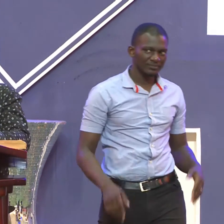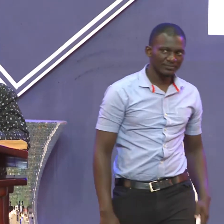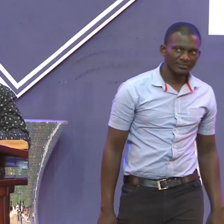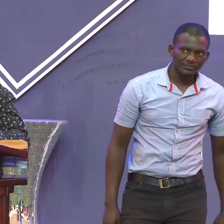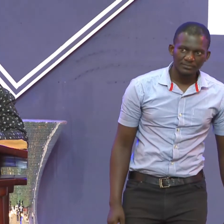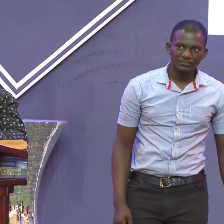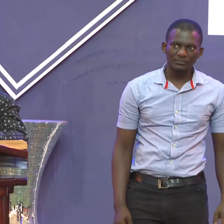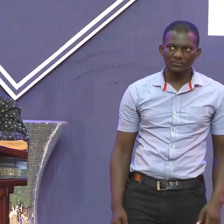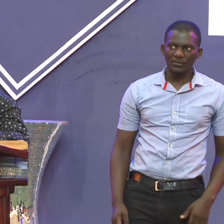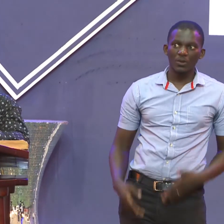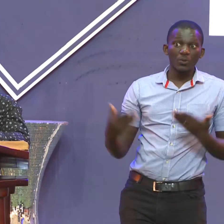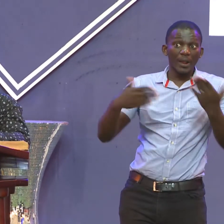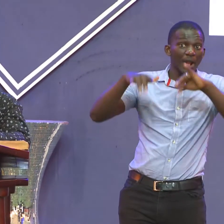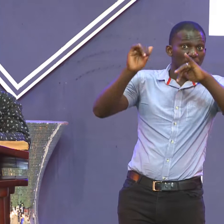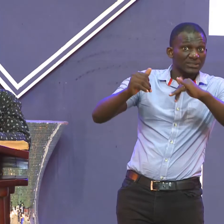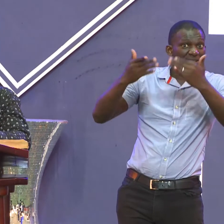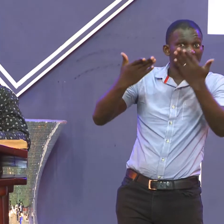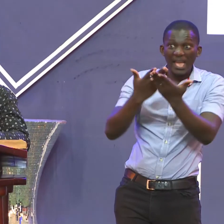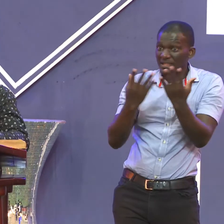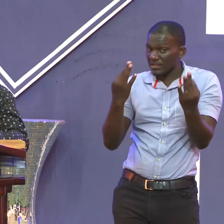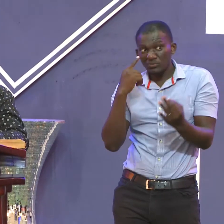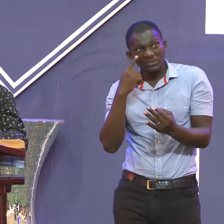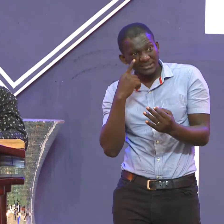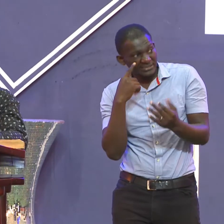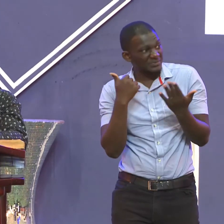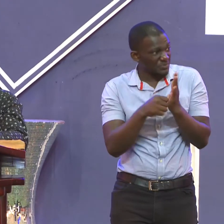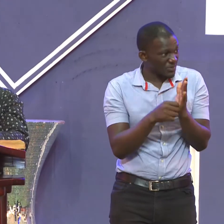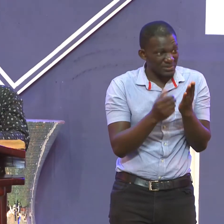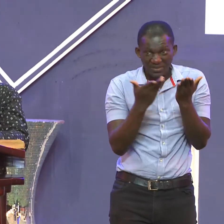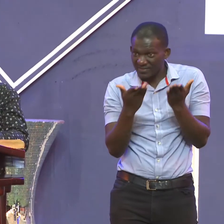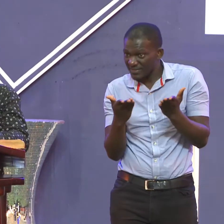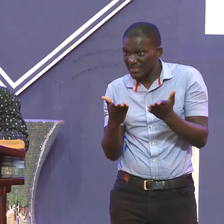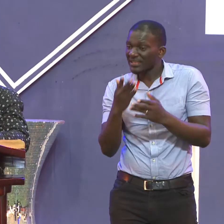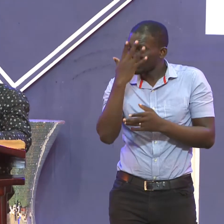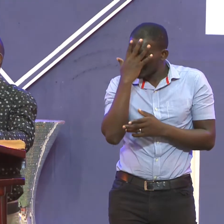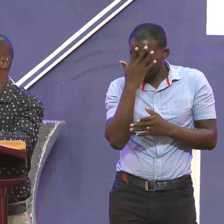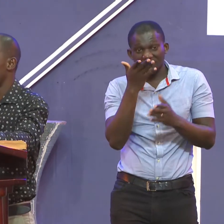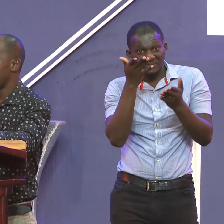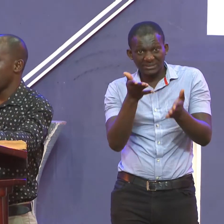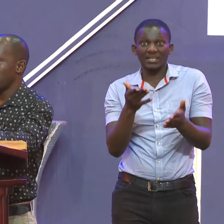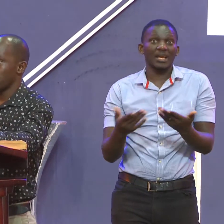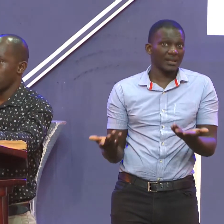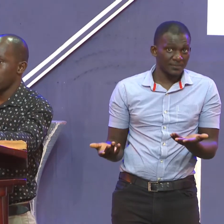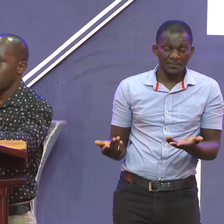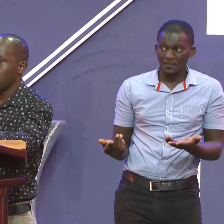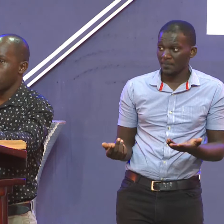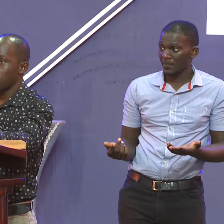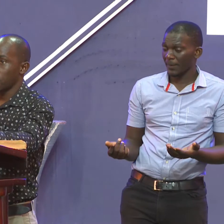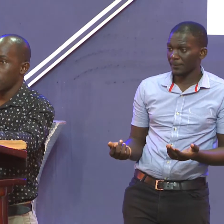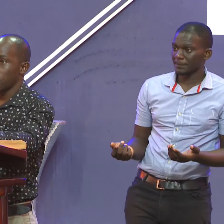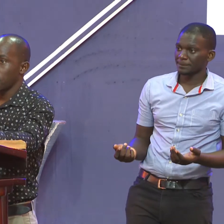a question. Where you are in your place, do you see any tearing apart? Do you see any shame within your